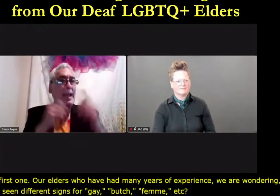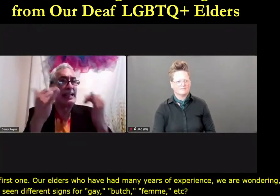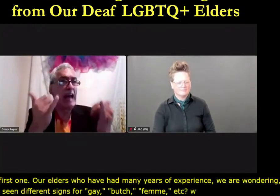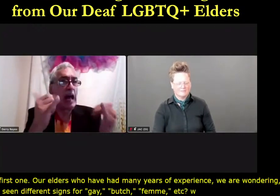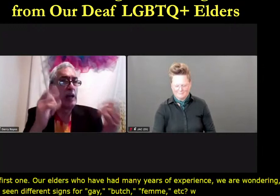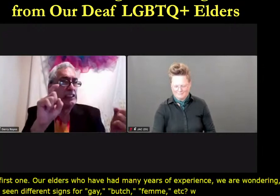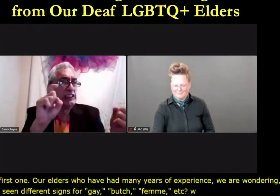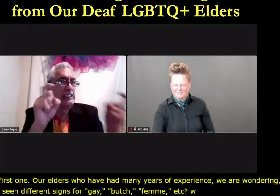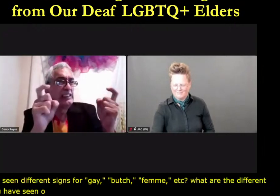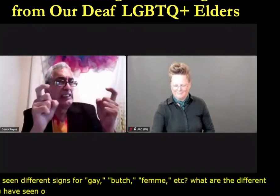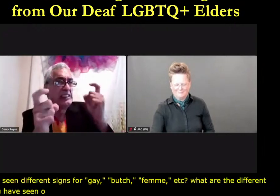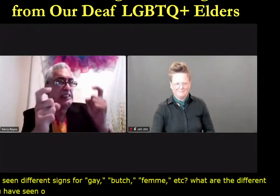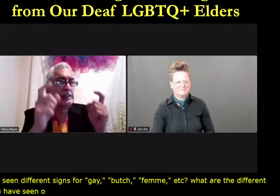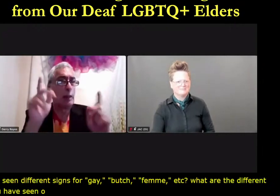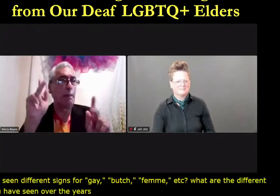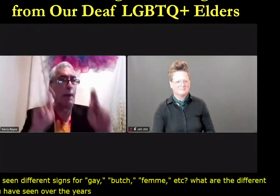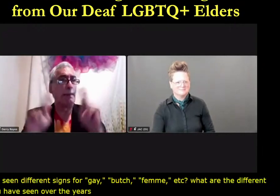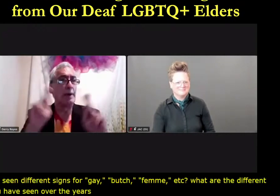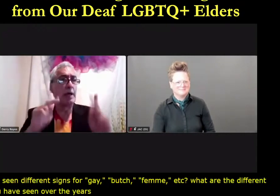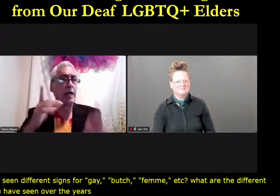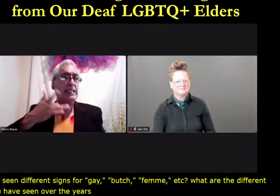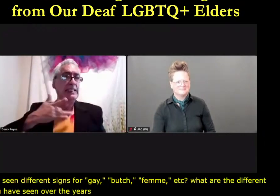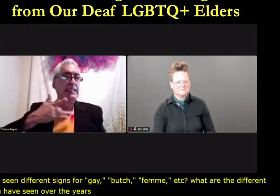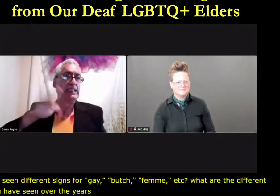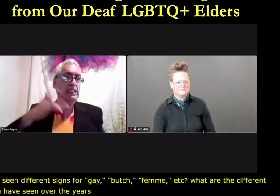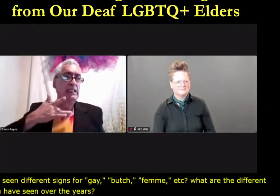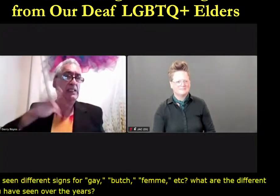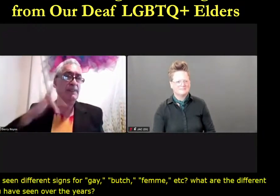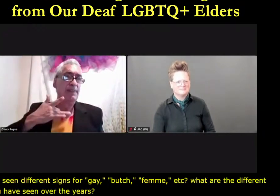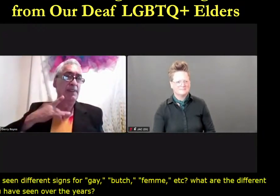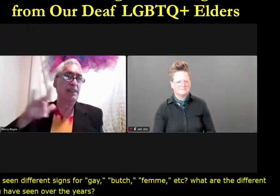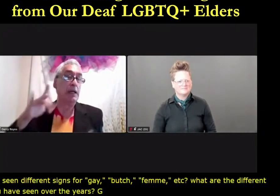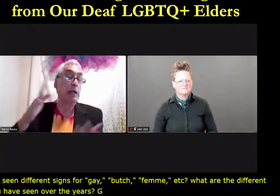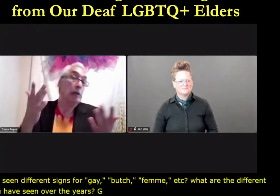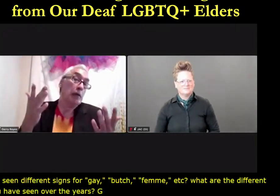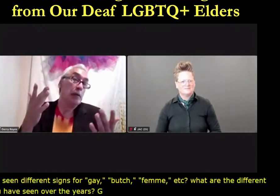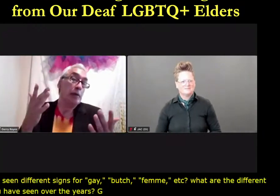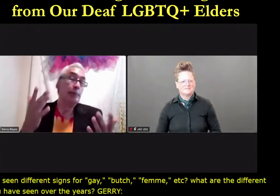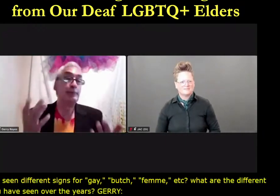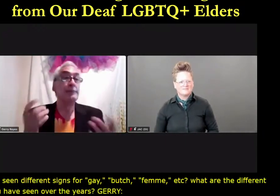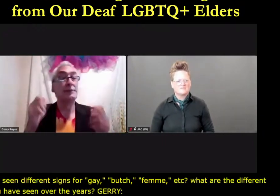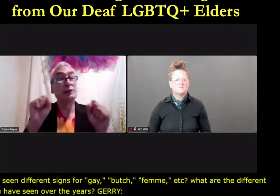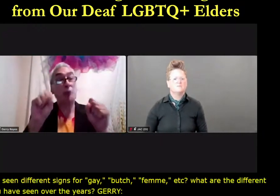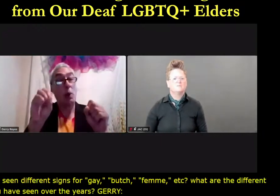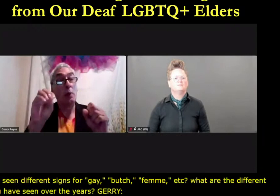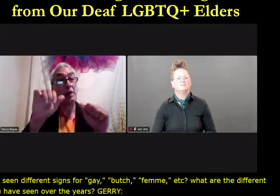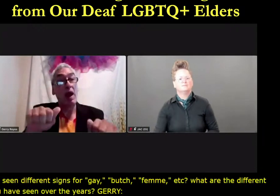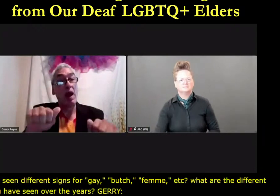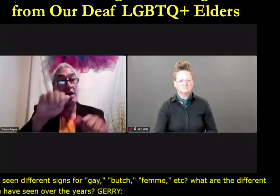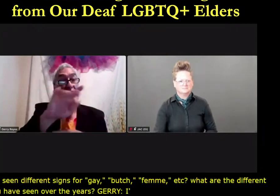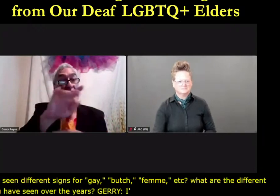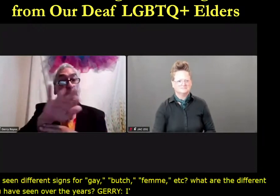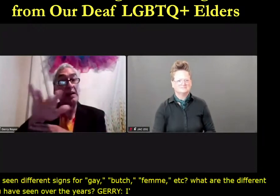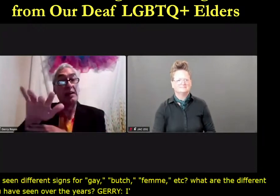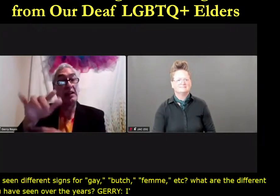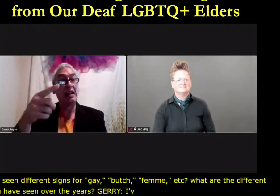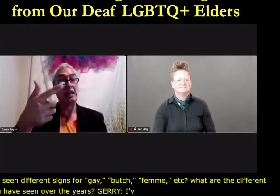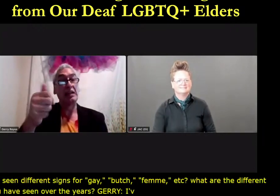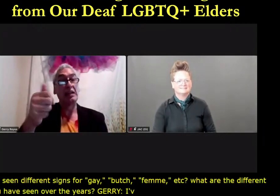was right here but i think that's changed as well i think people start to do this instead now um i